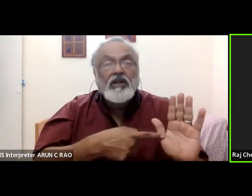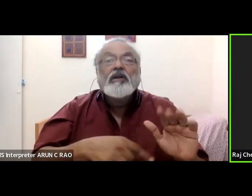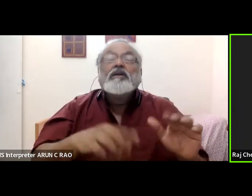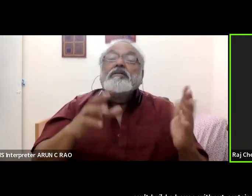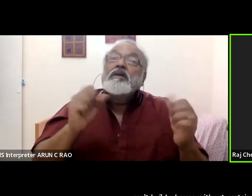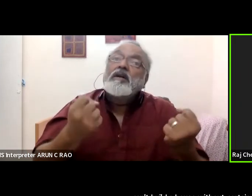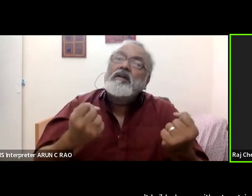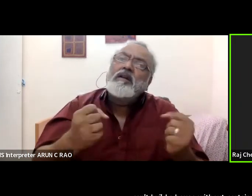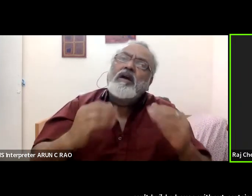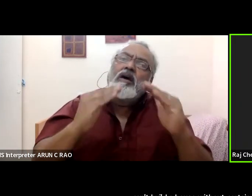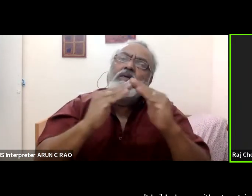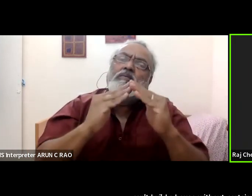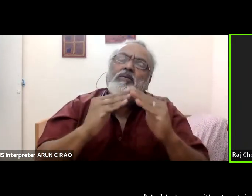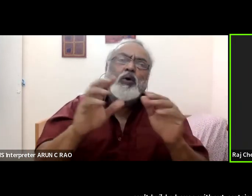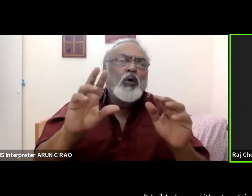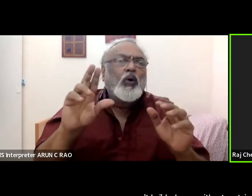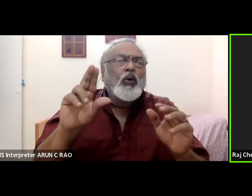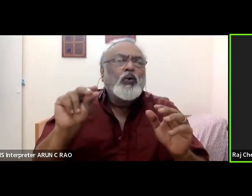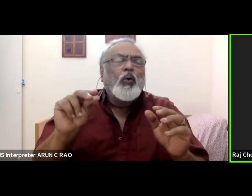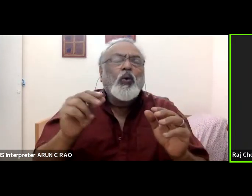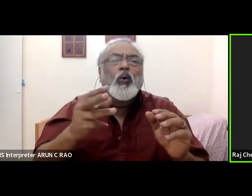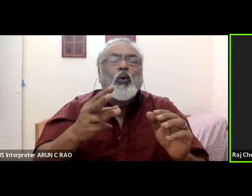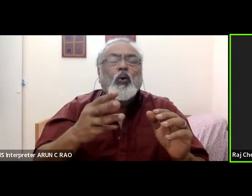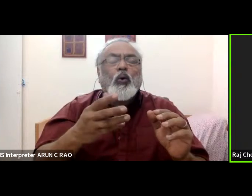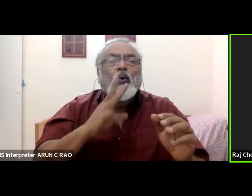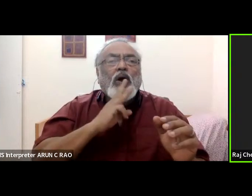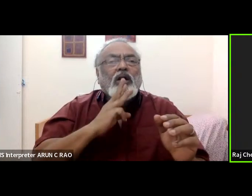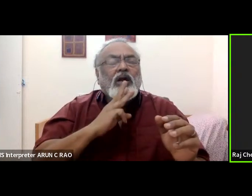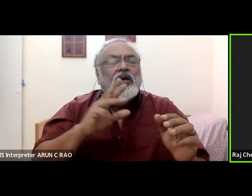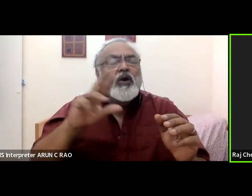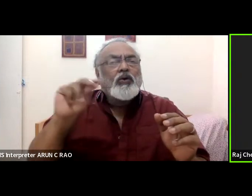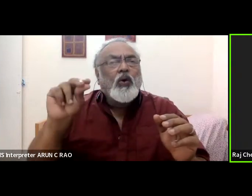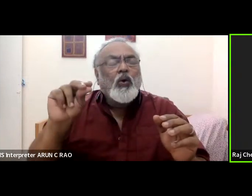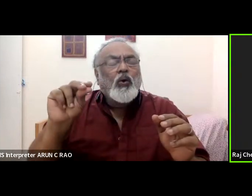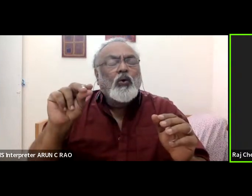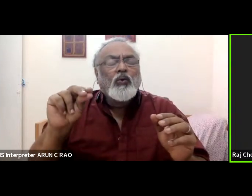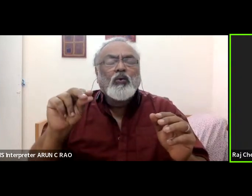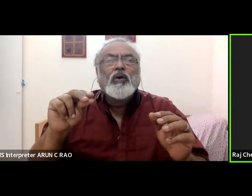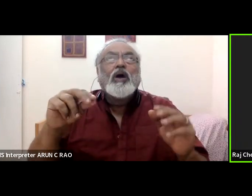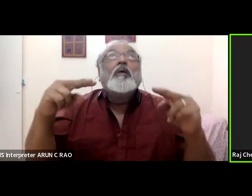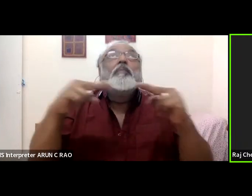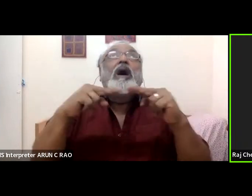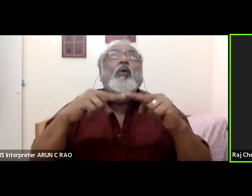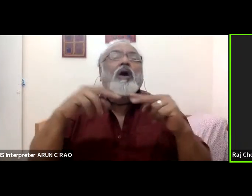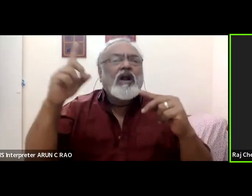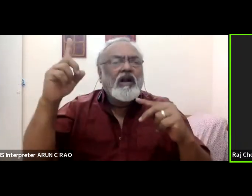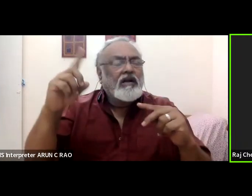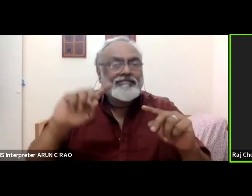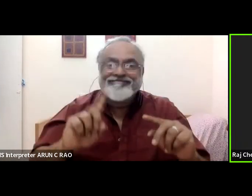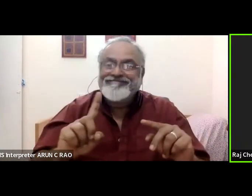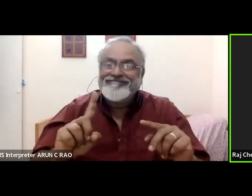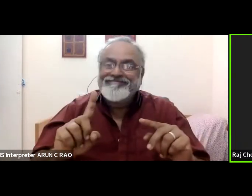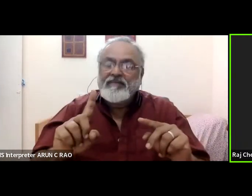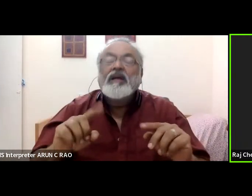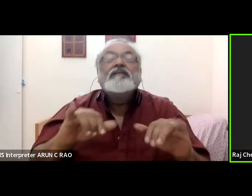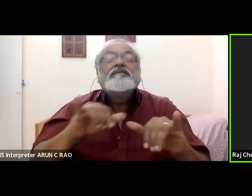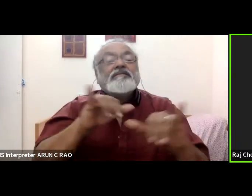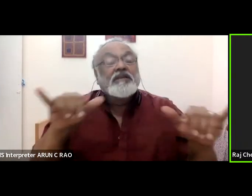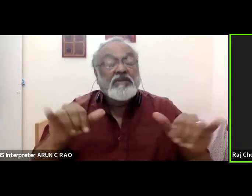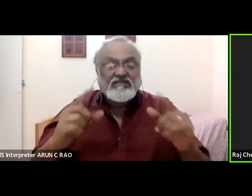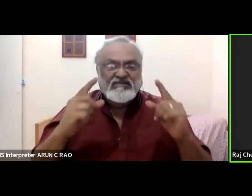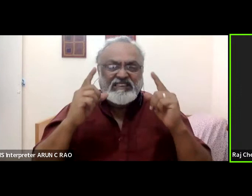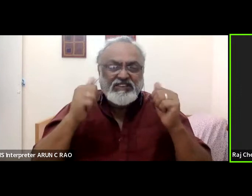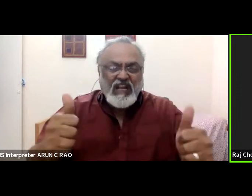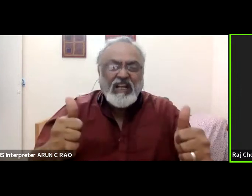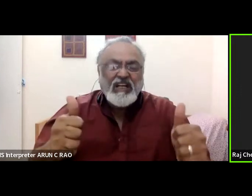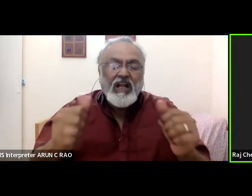or, just no elevator and so on and so forth. We don't have that kind of a stricter standard for basic infrastructure,